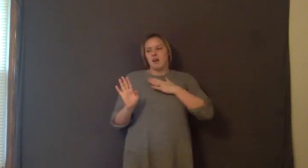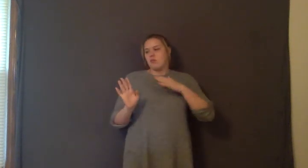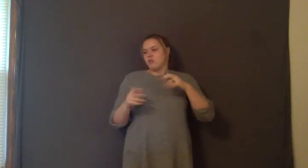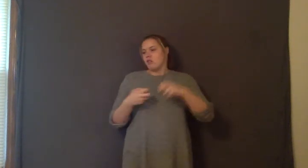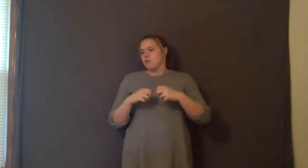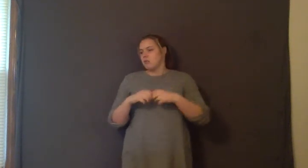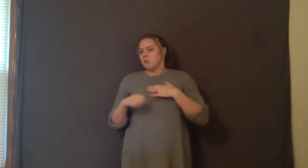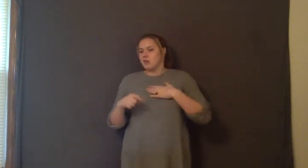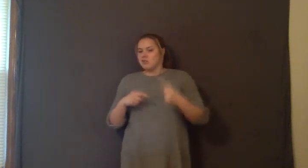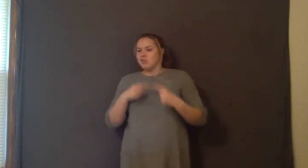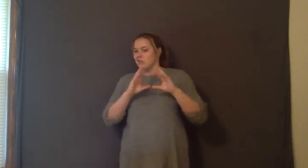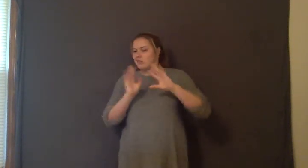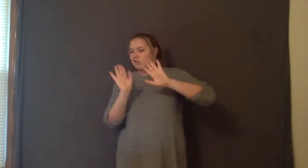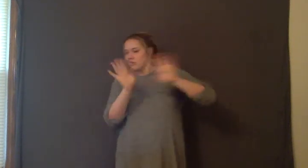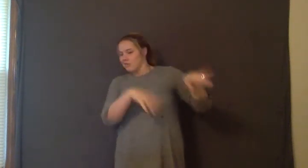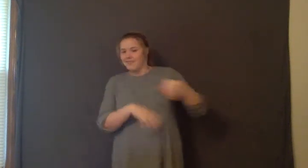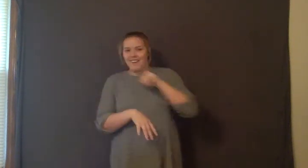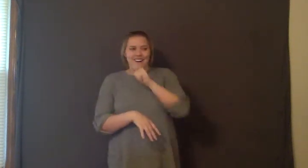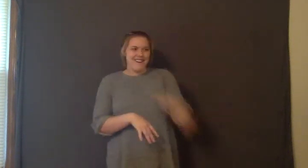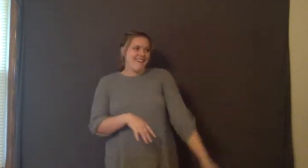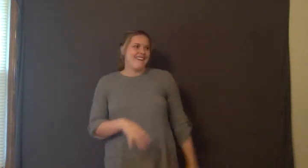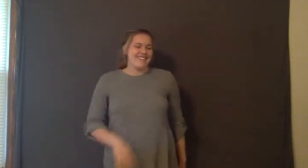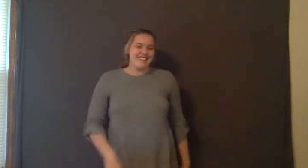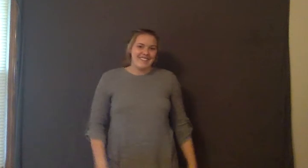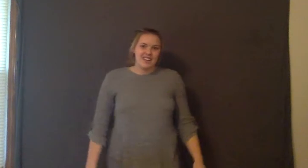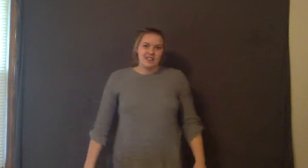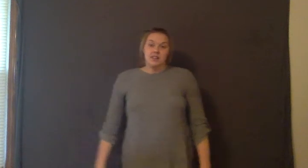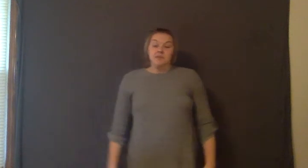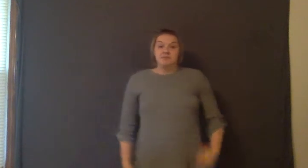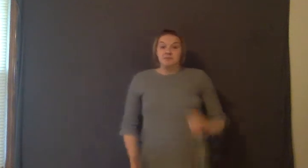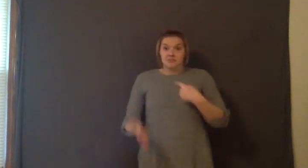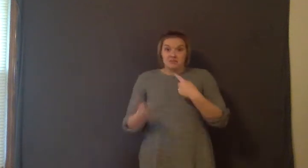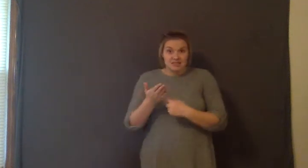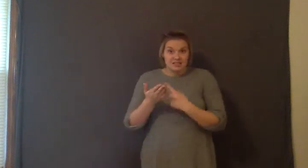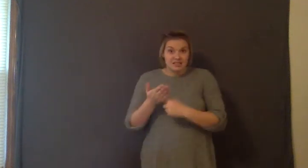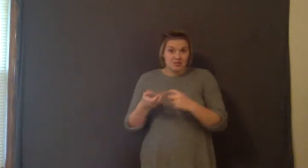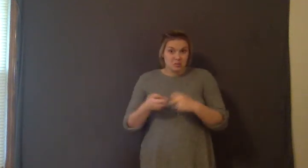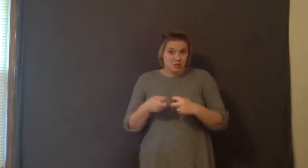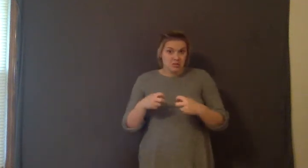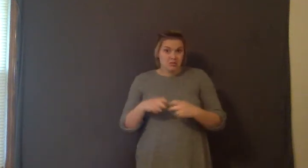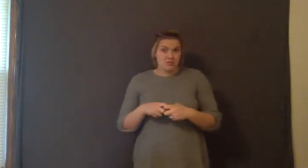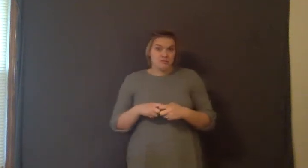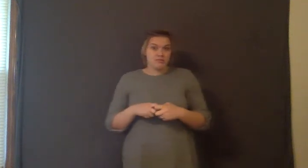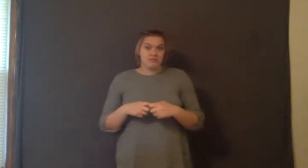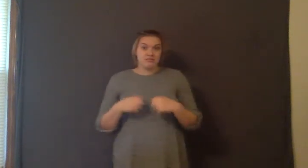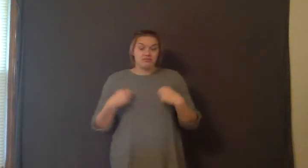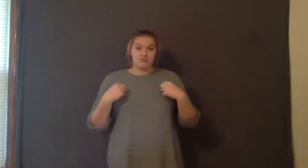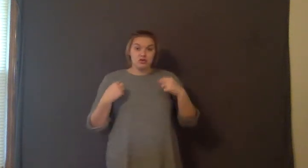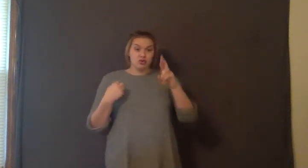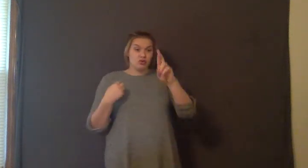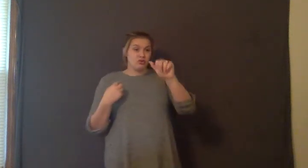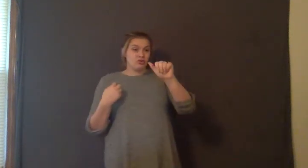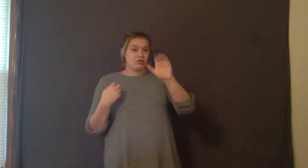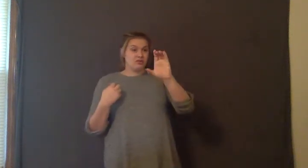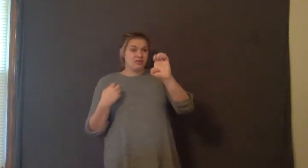struggle. Well, I talk a lot about these issues. I talk about a race and this question of whether we deserve to kill. And it's interesting,